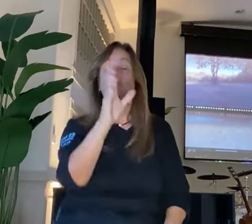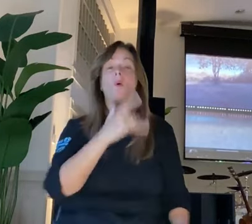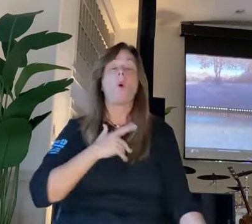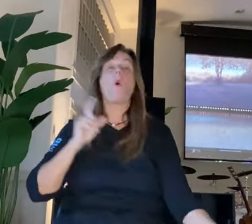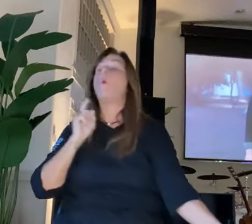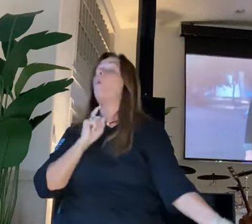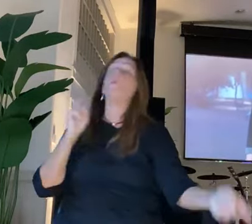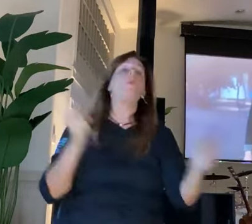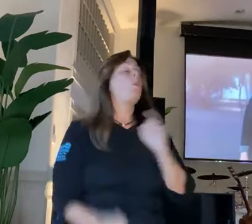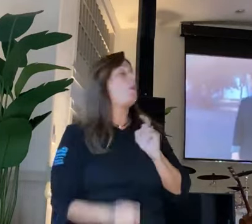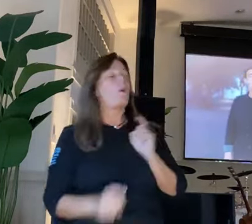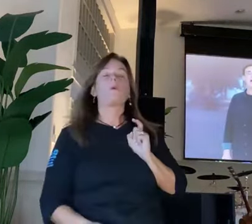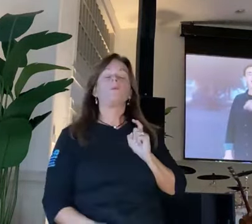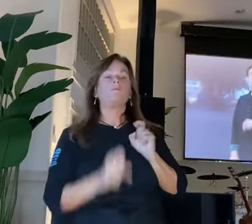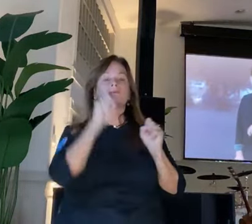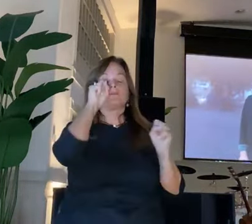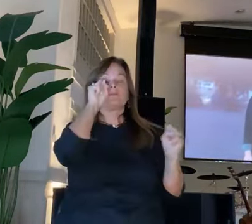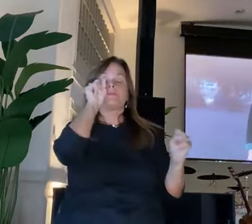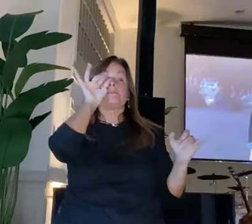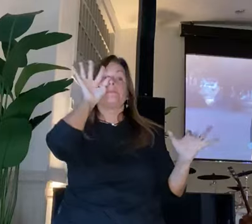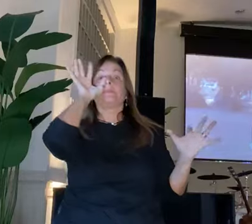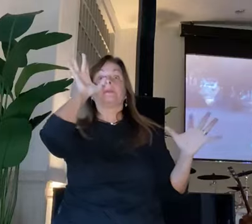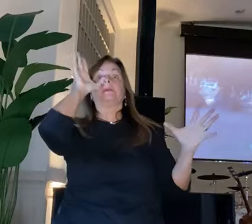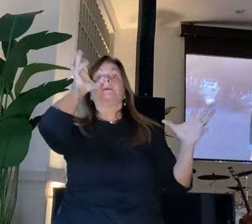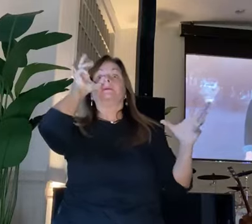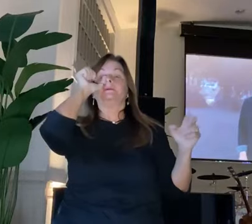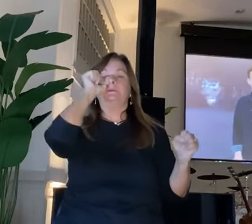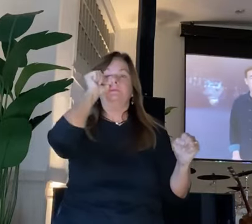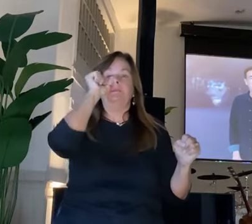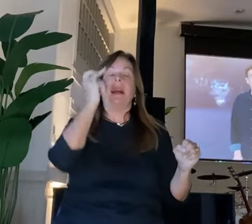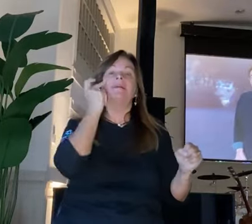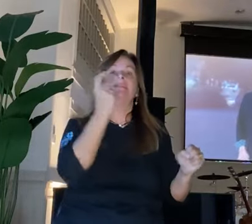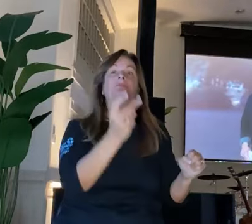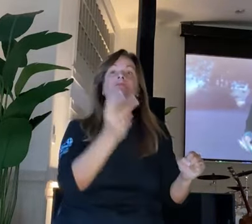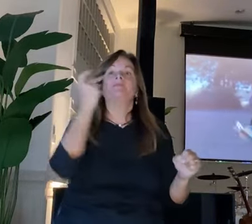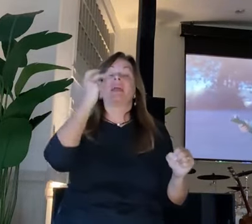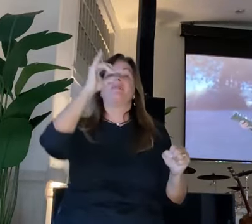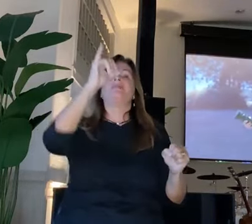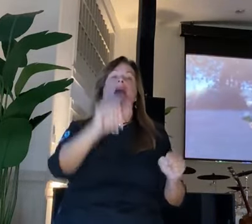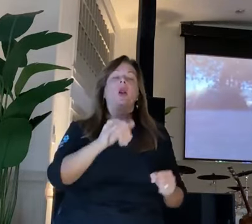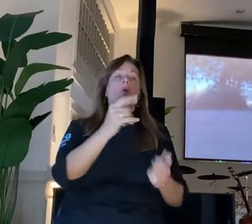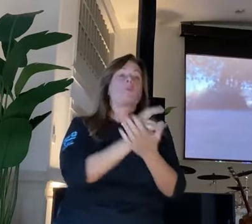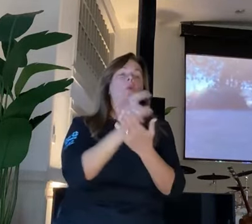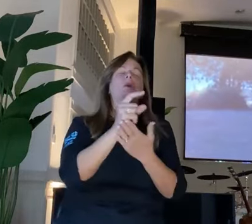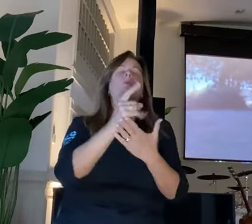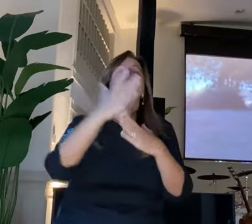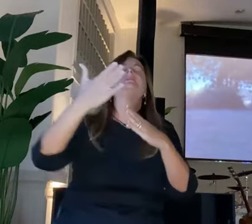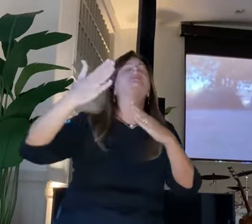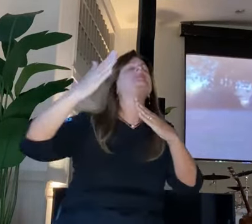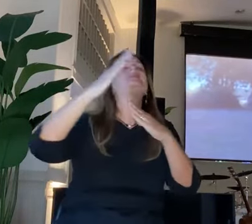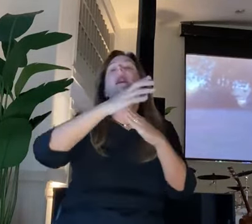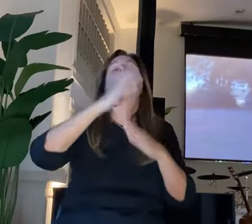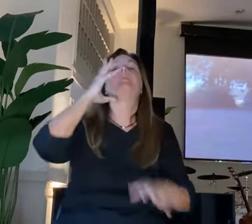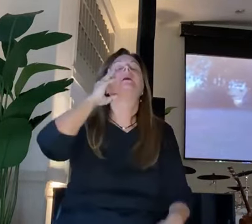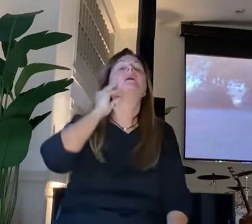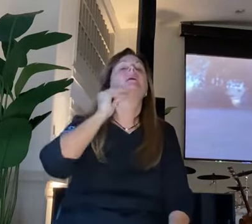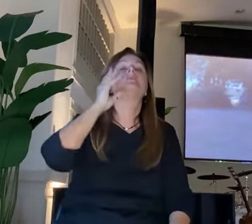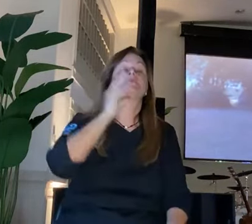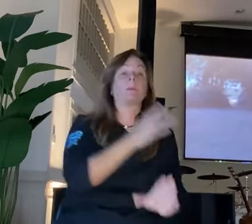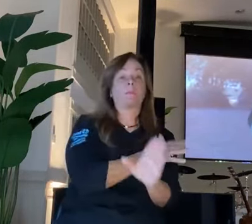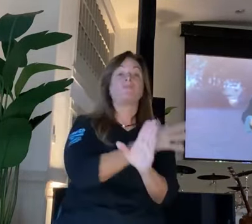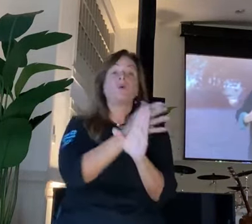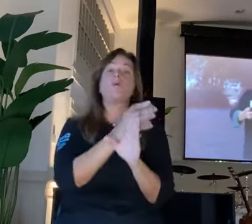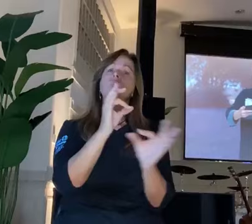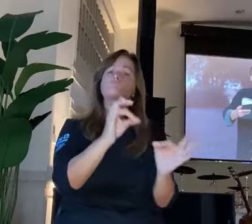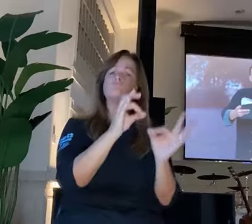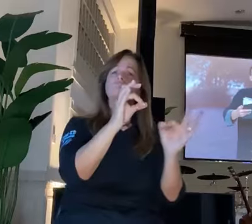son. In fact, I look back on that week all these years later, and it's still one of the best weeks I've ever had. Our relationship was good before